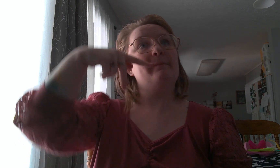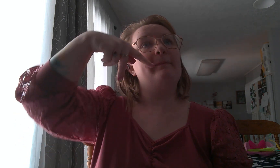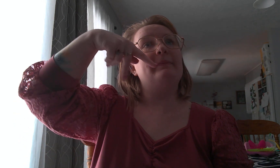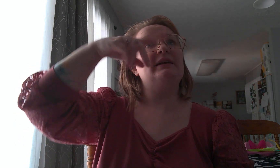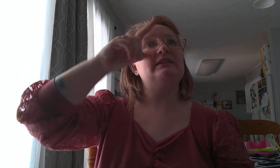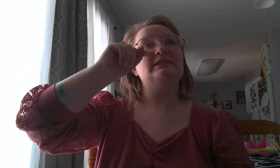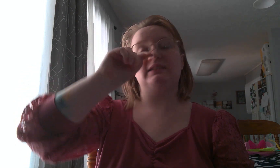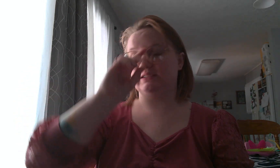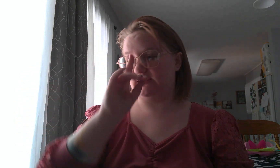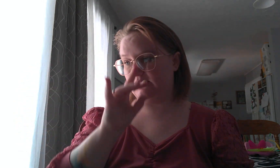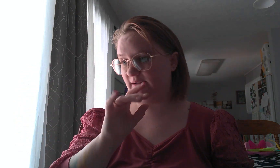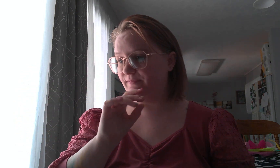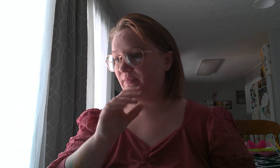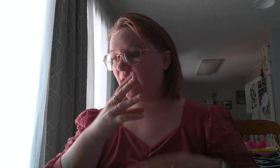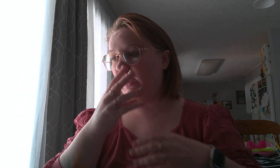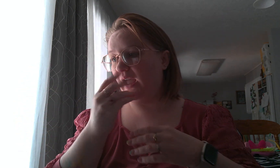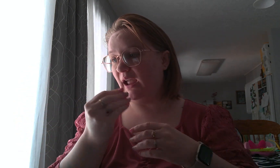for PTSD